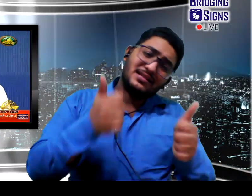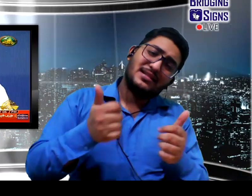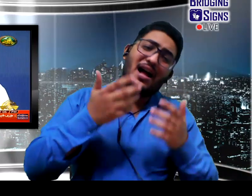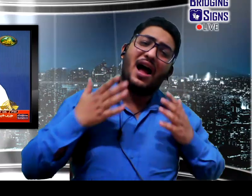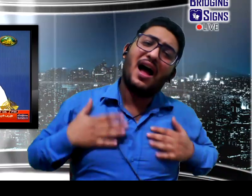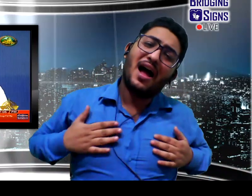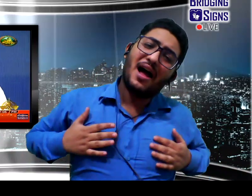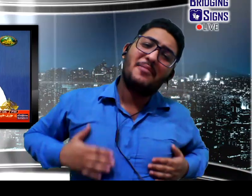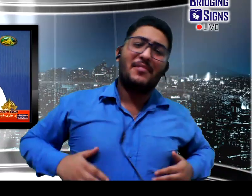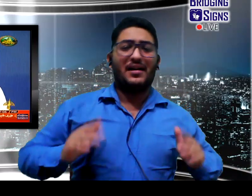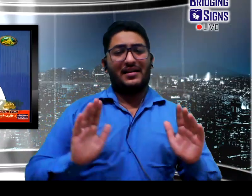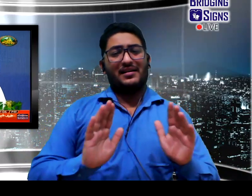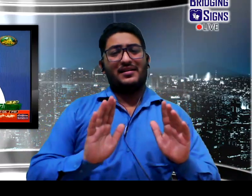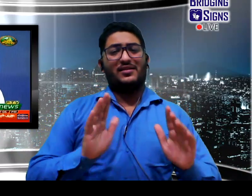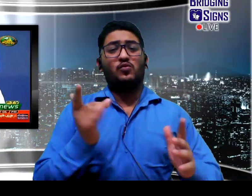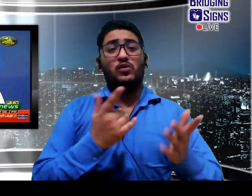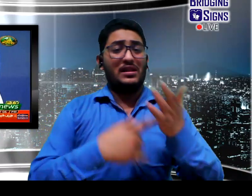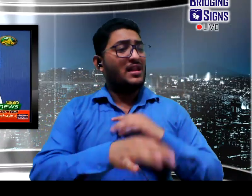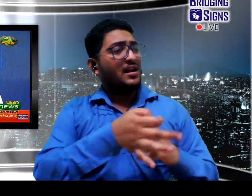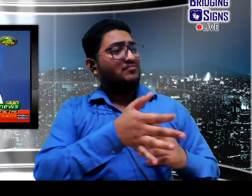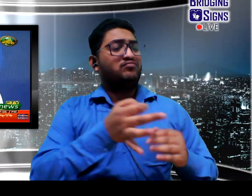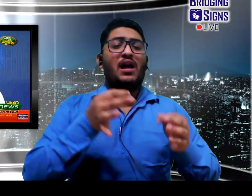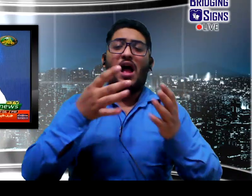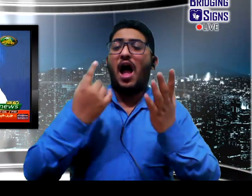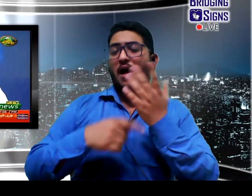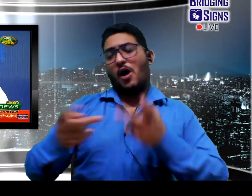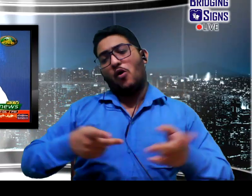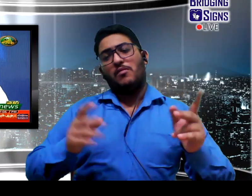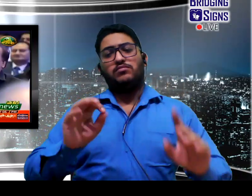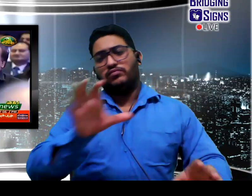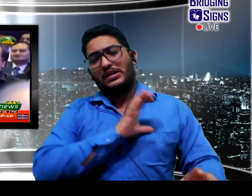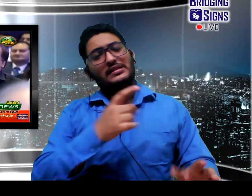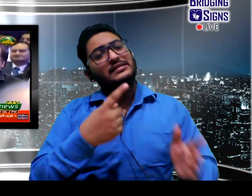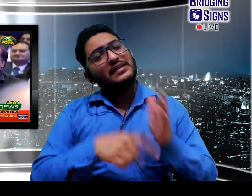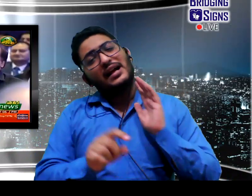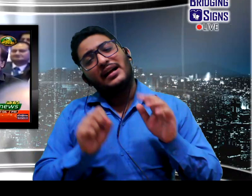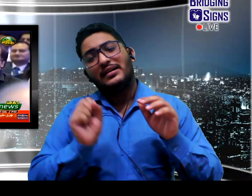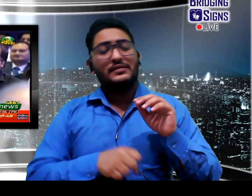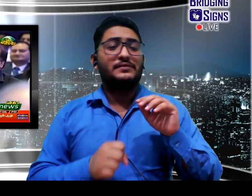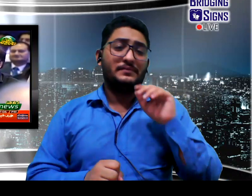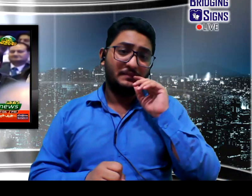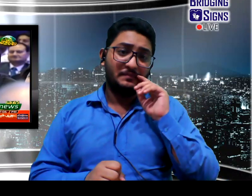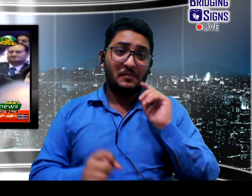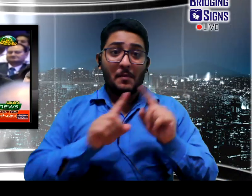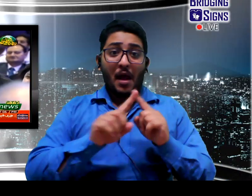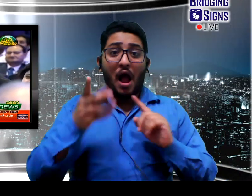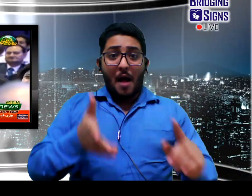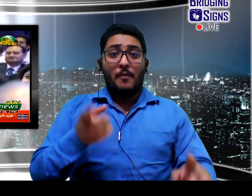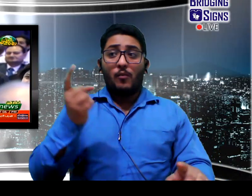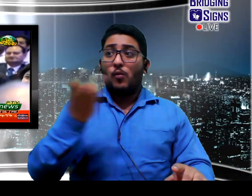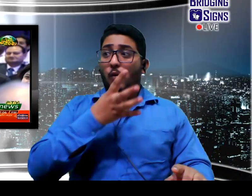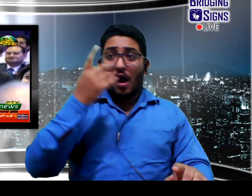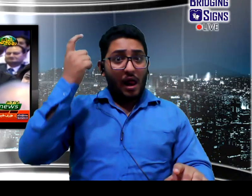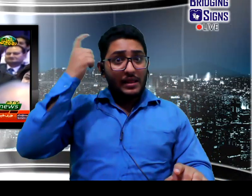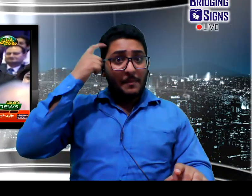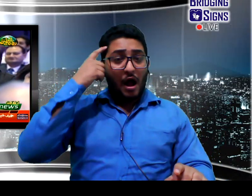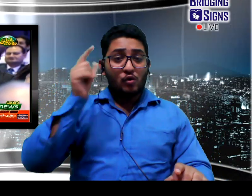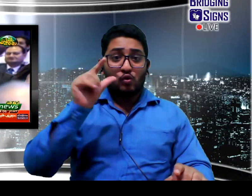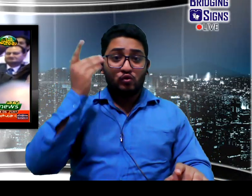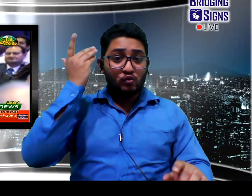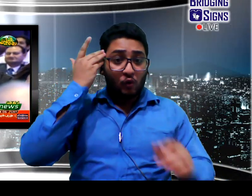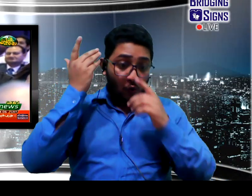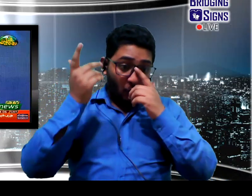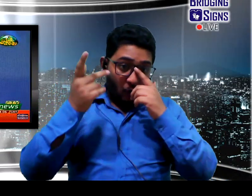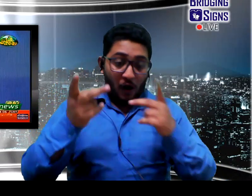why people sort of resent people making money. But this new mindset in Pakistan is